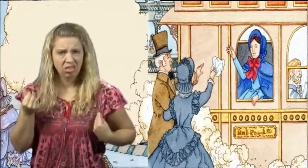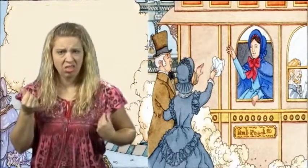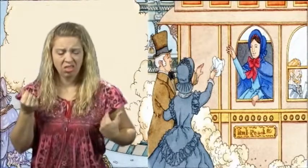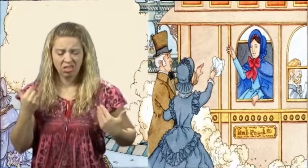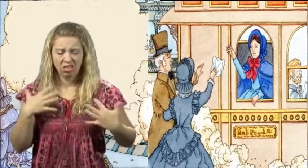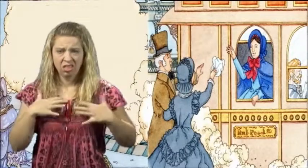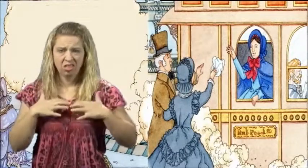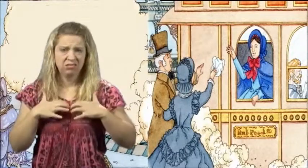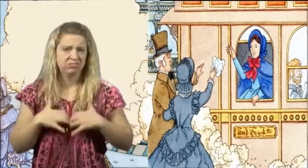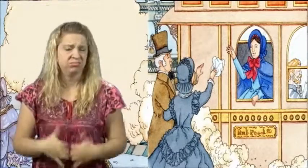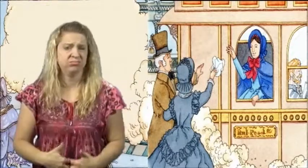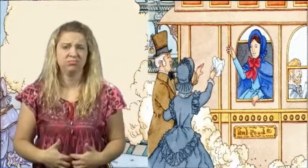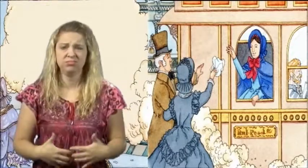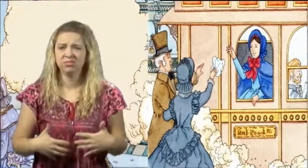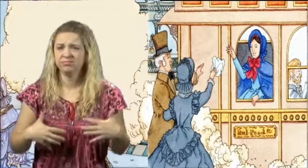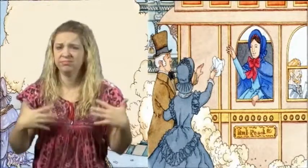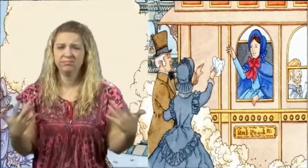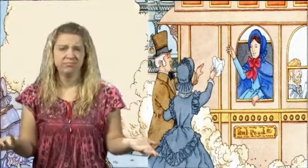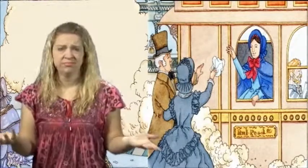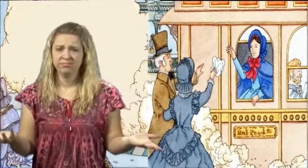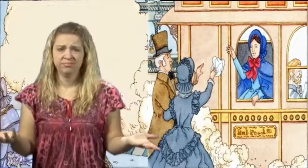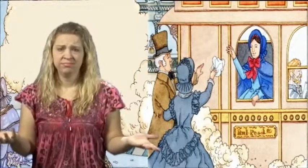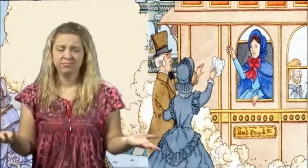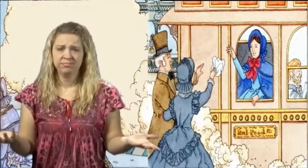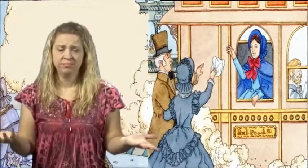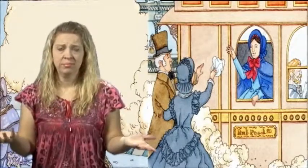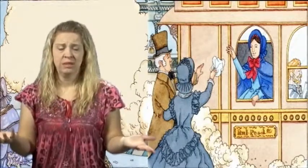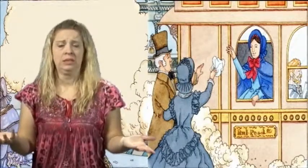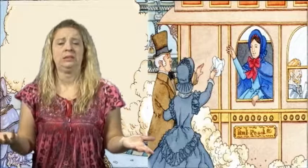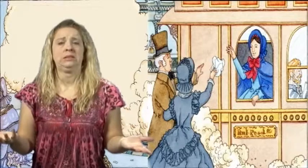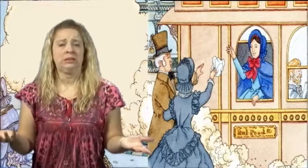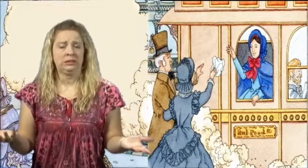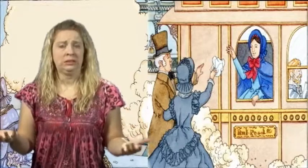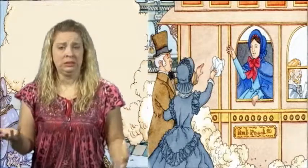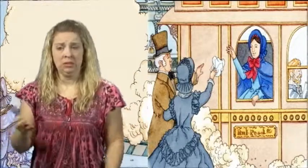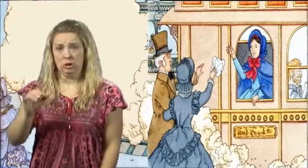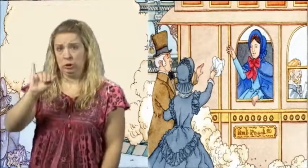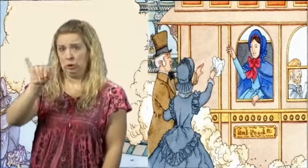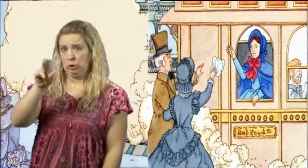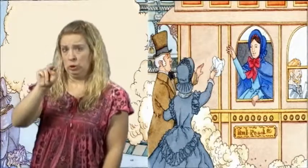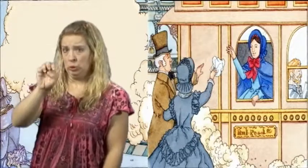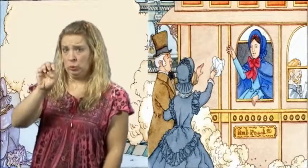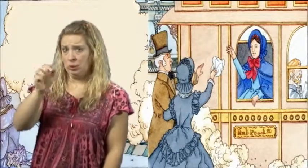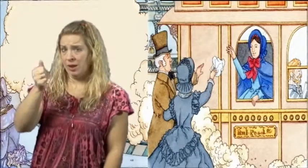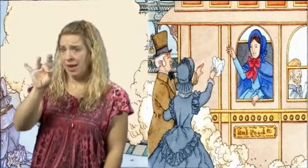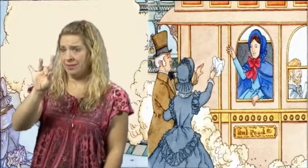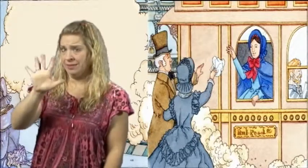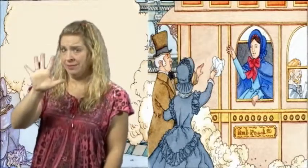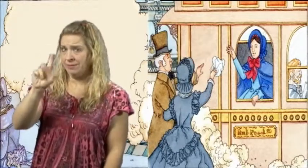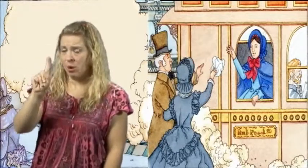This morning I felt as if my soul would pass away in tears, but Florence did not give up on her dream."